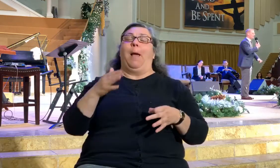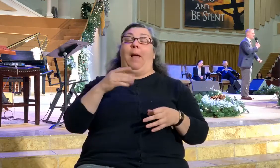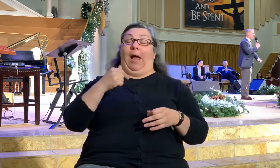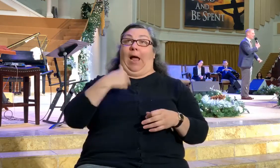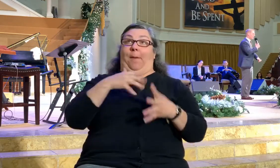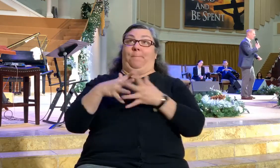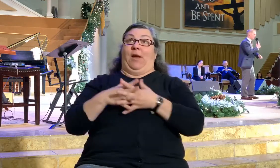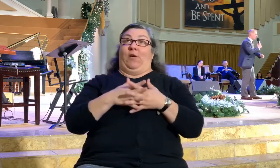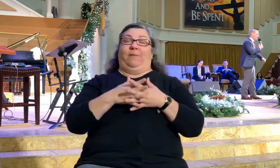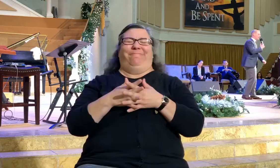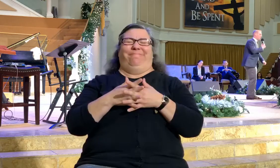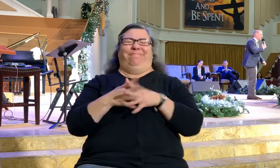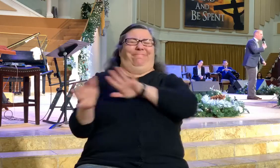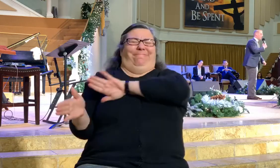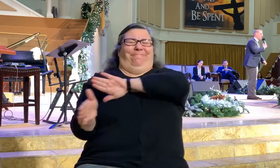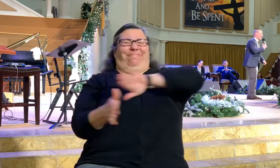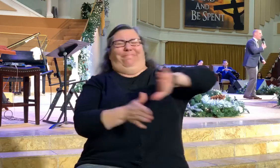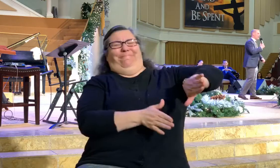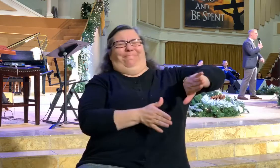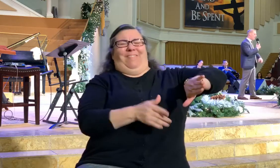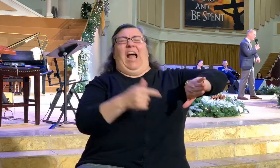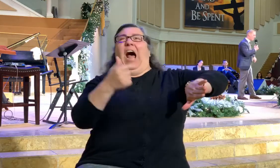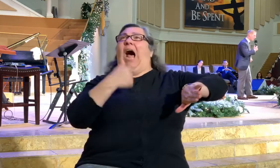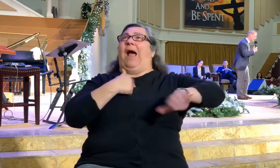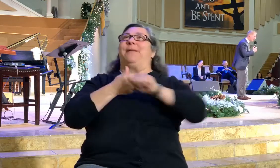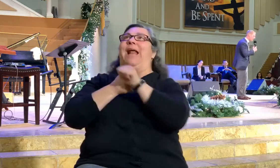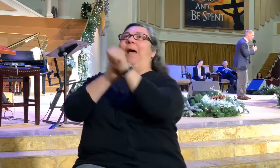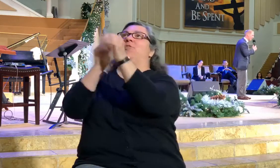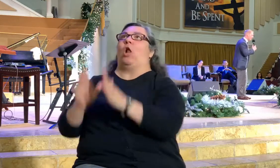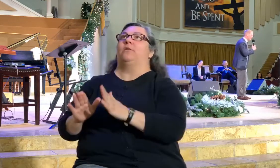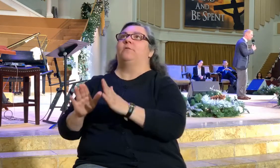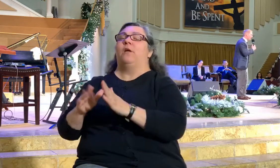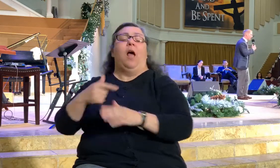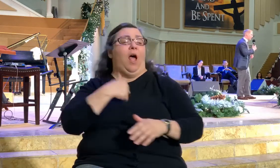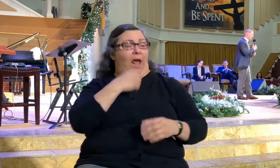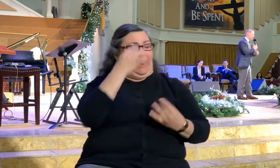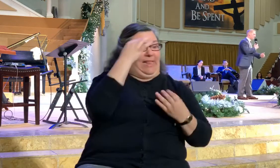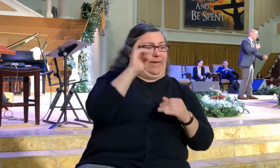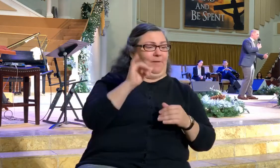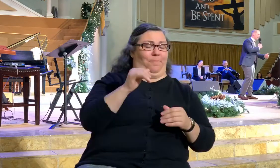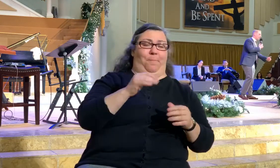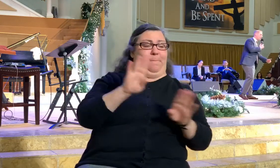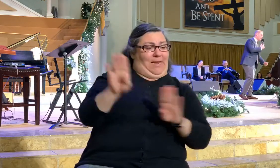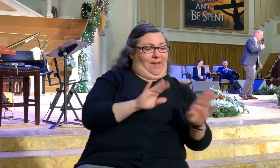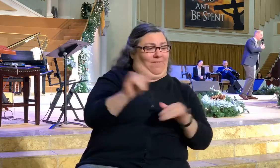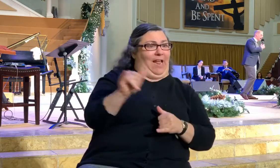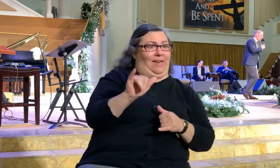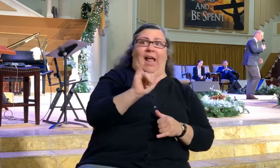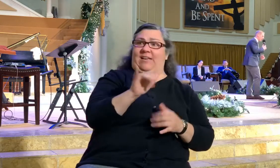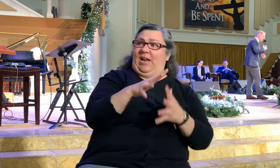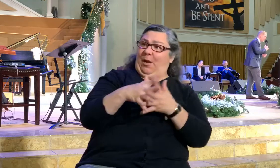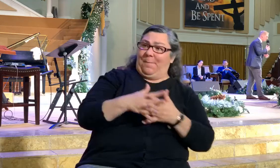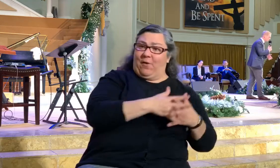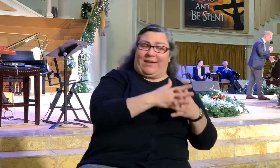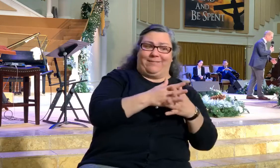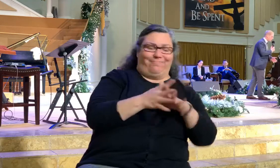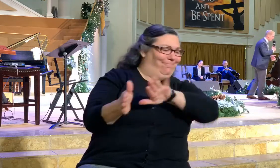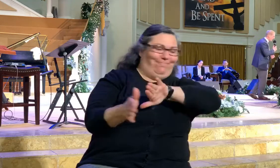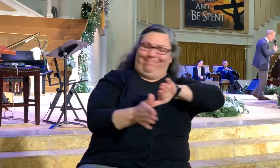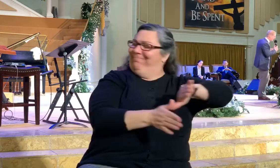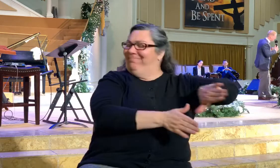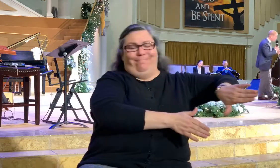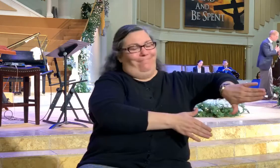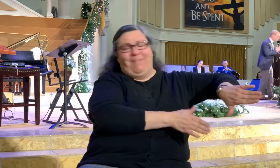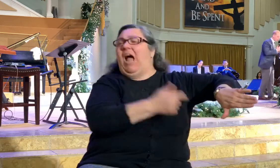American. I have to think like an apostolic. I cannot think like an American and reach them and lead them. I have to get into the